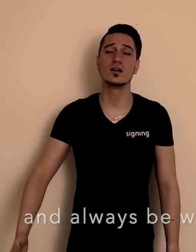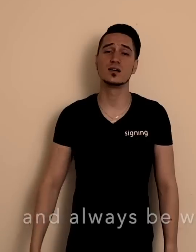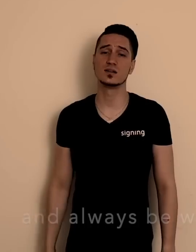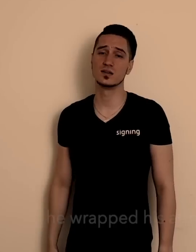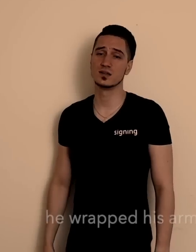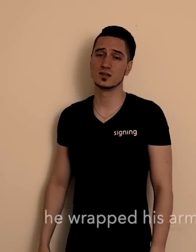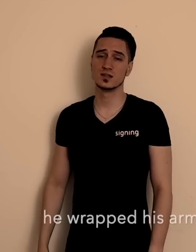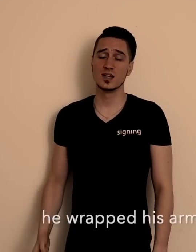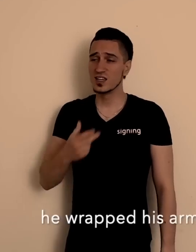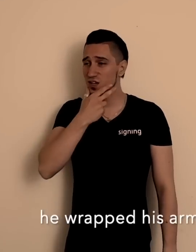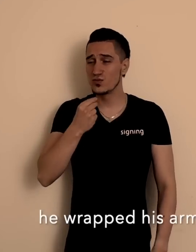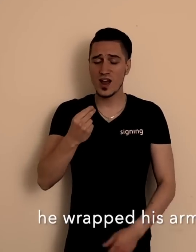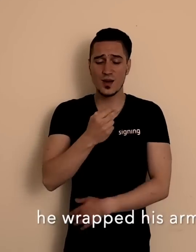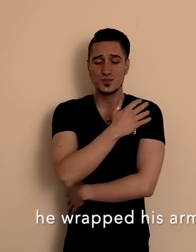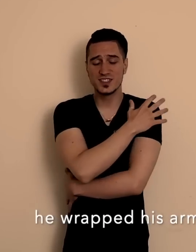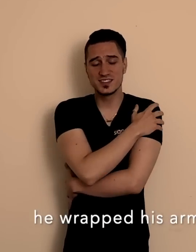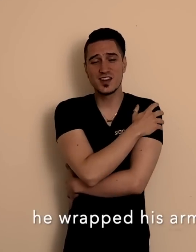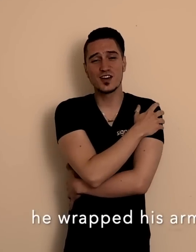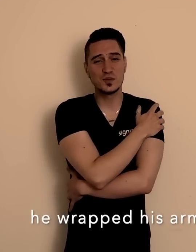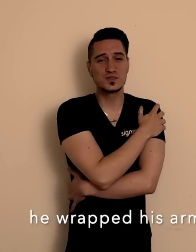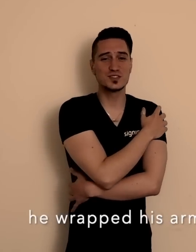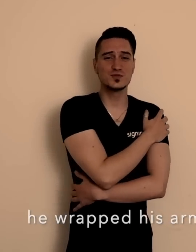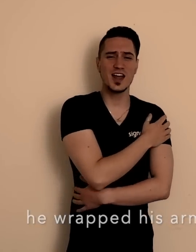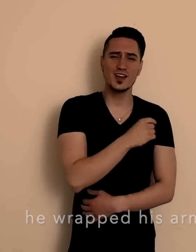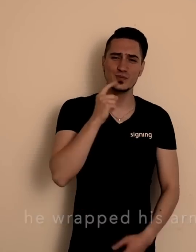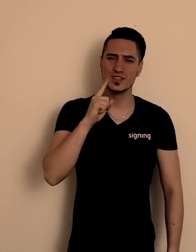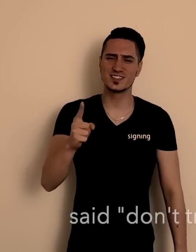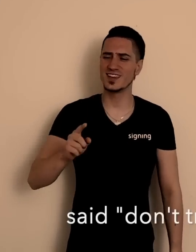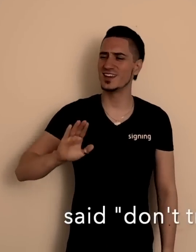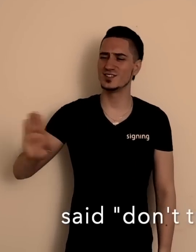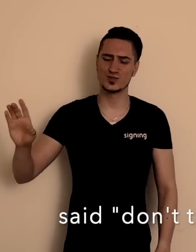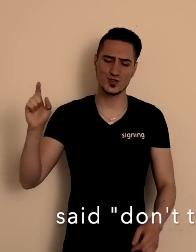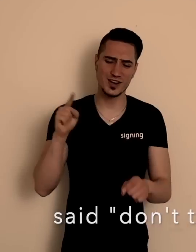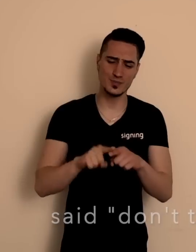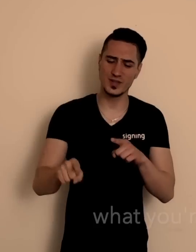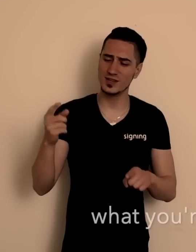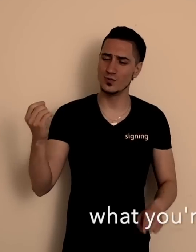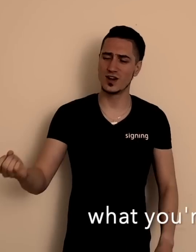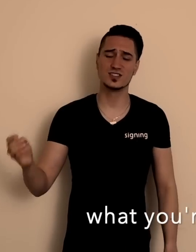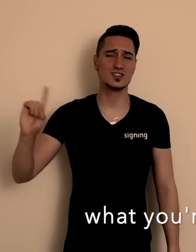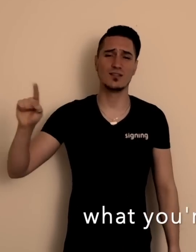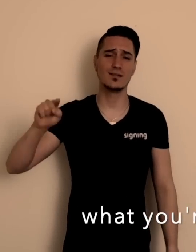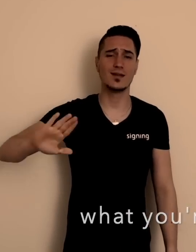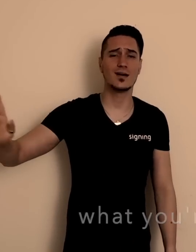He wrapped his arms around me Said don't try to be what you're not